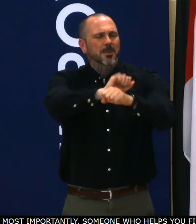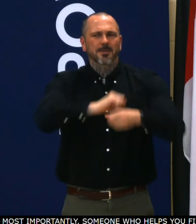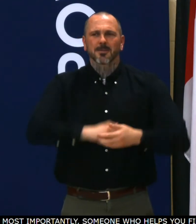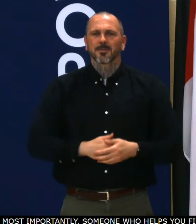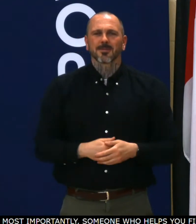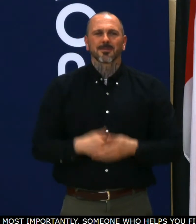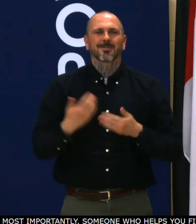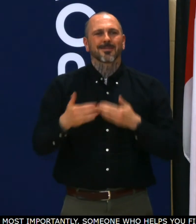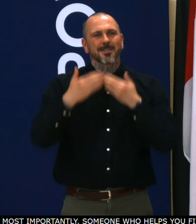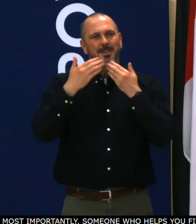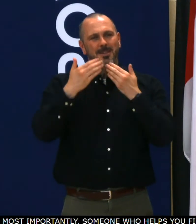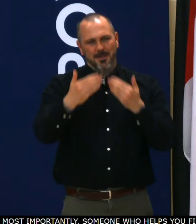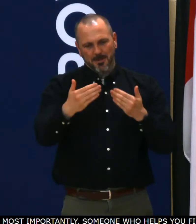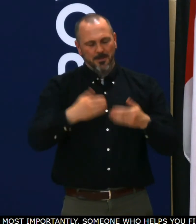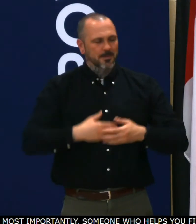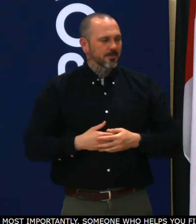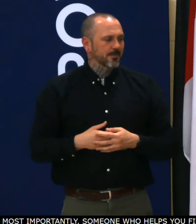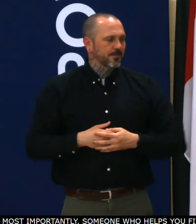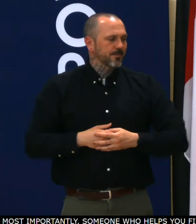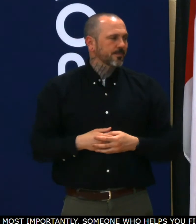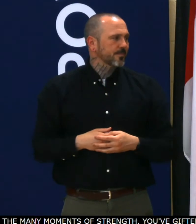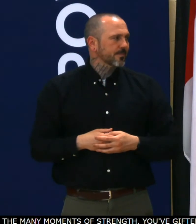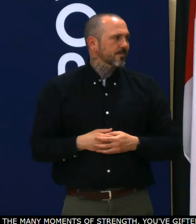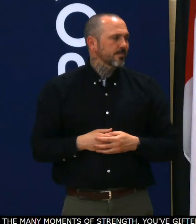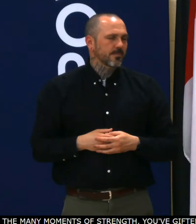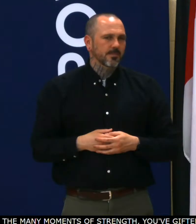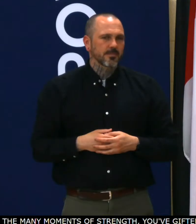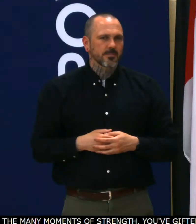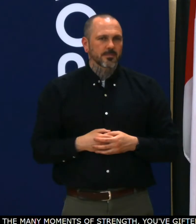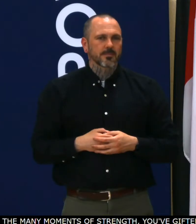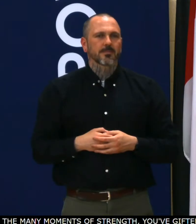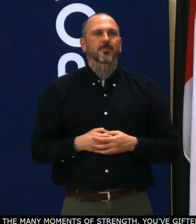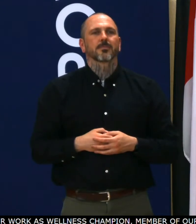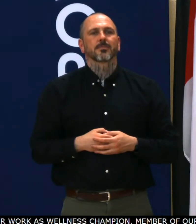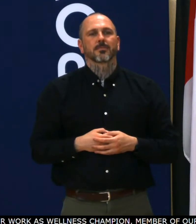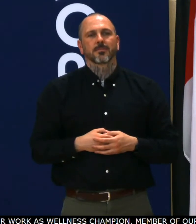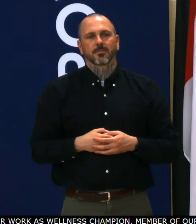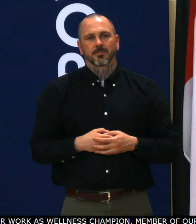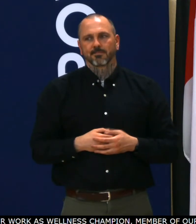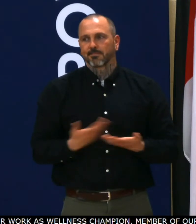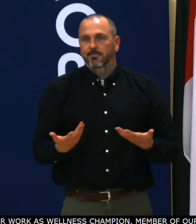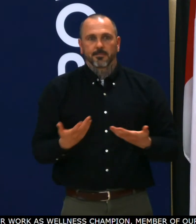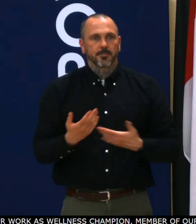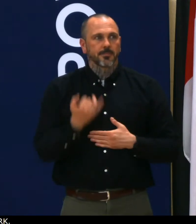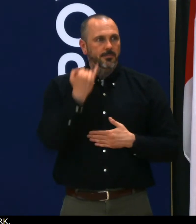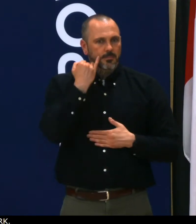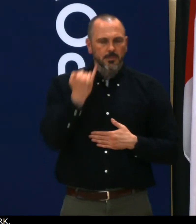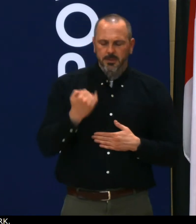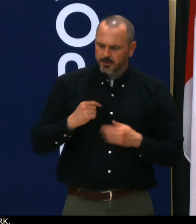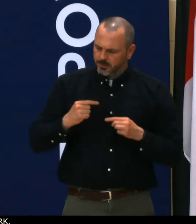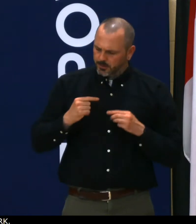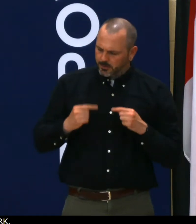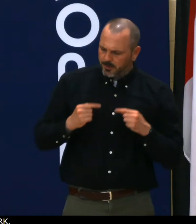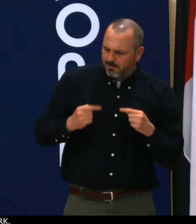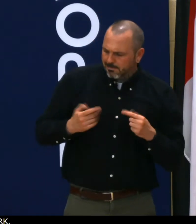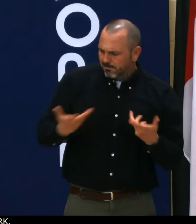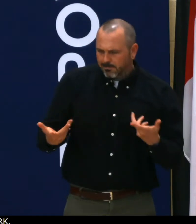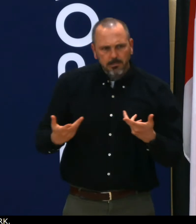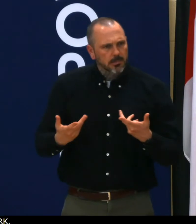Thank you. Thank you for normalizing support seeking among your